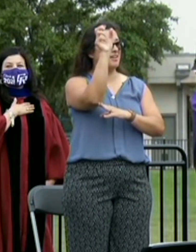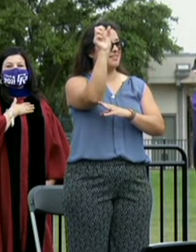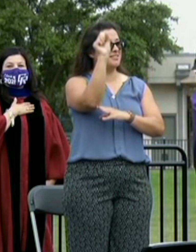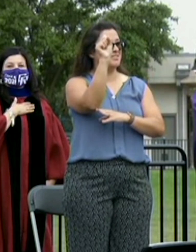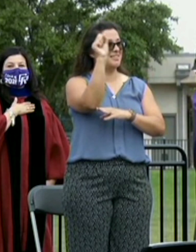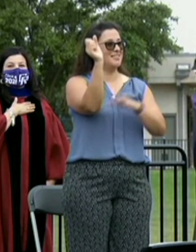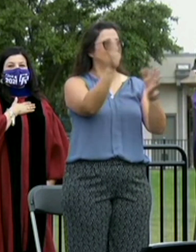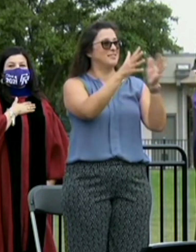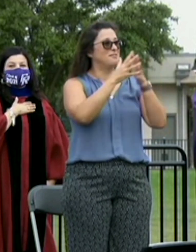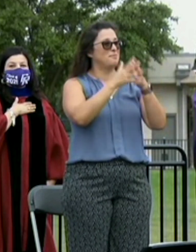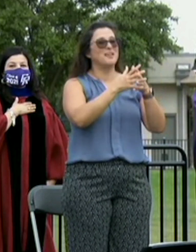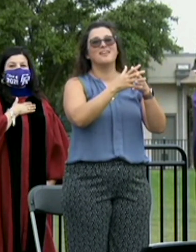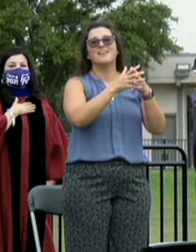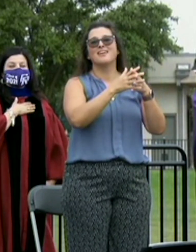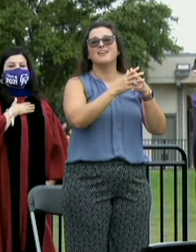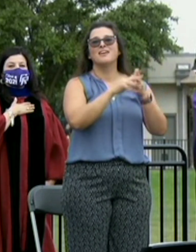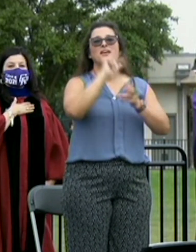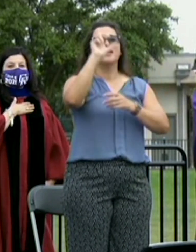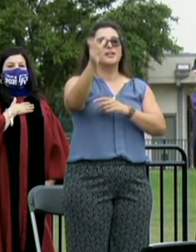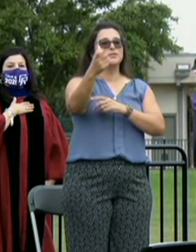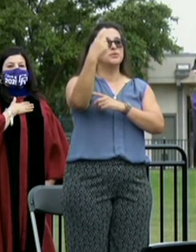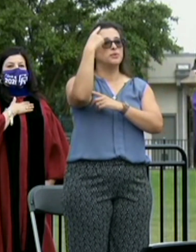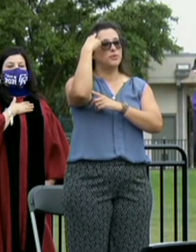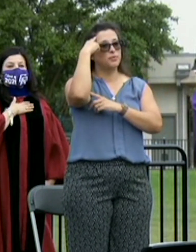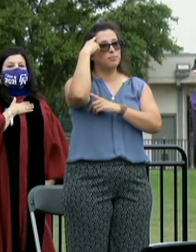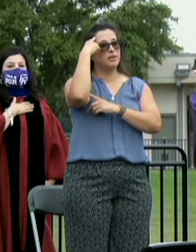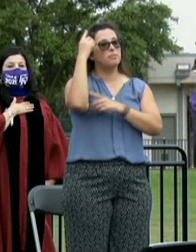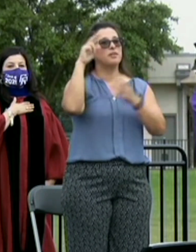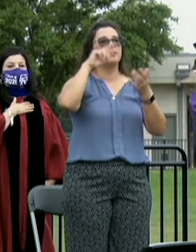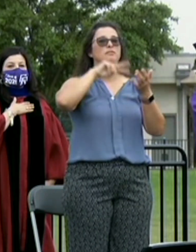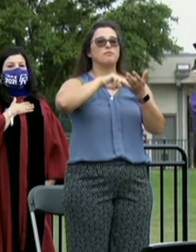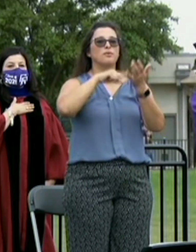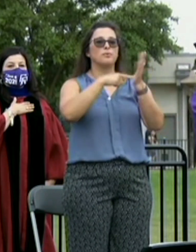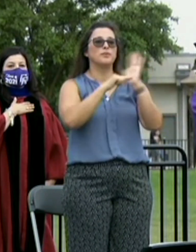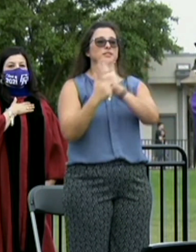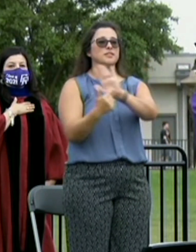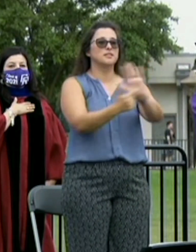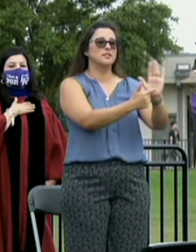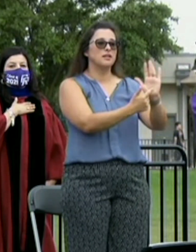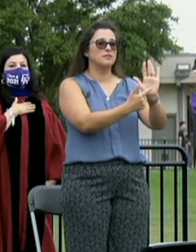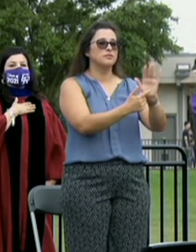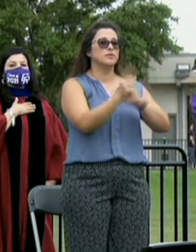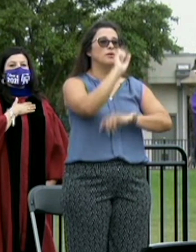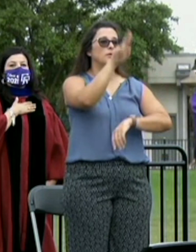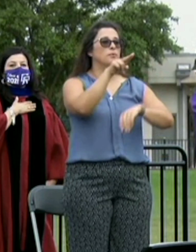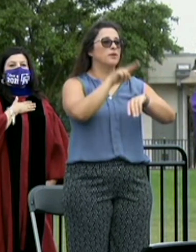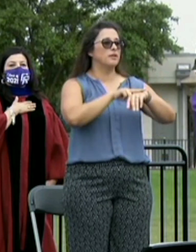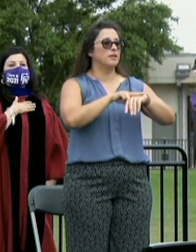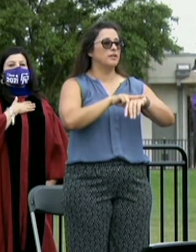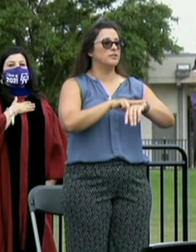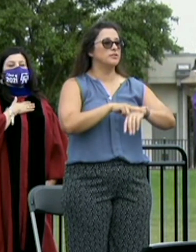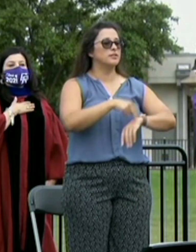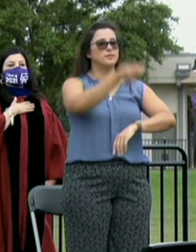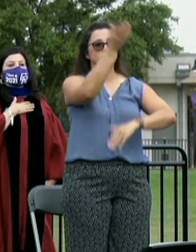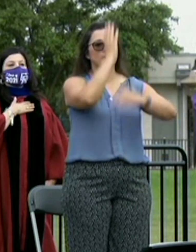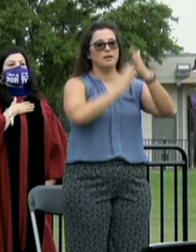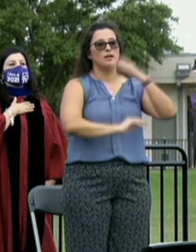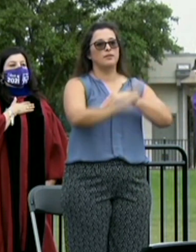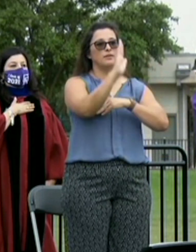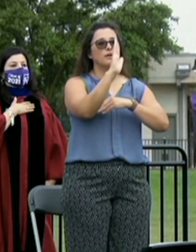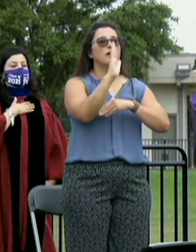the United States of America and to the republic for which it stands, one